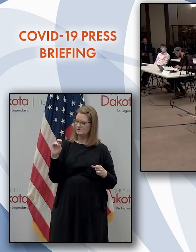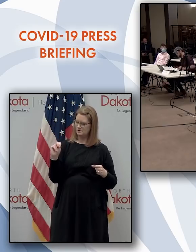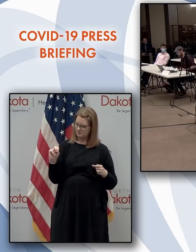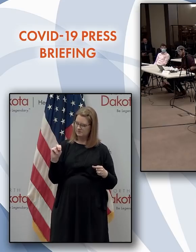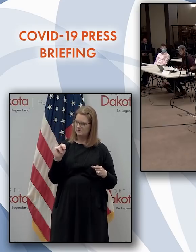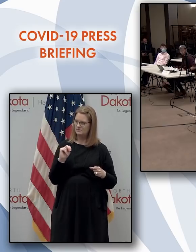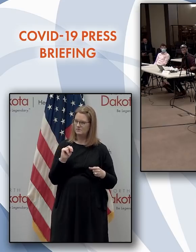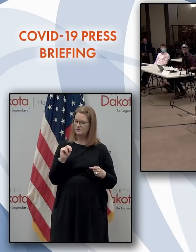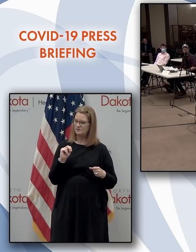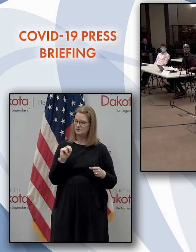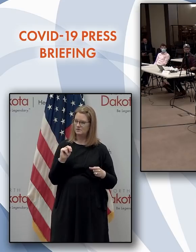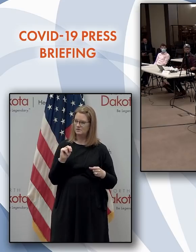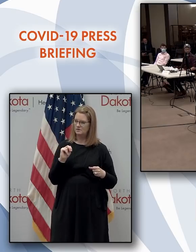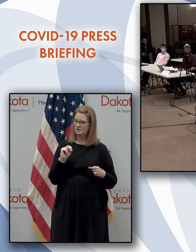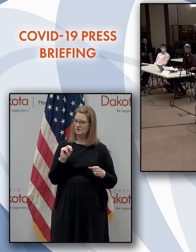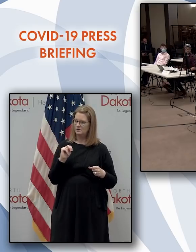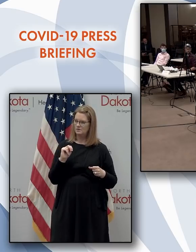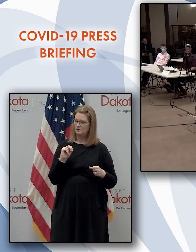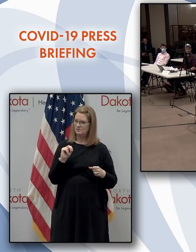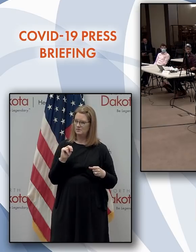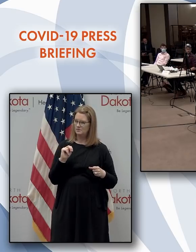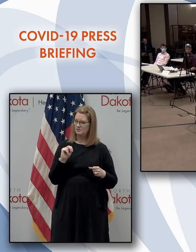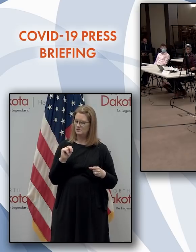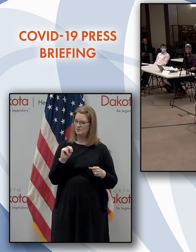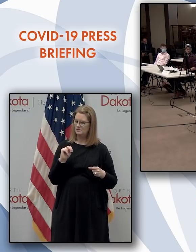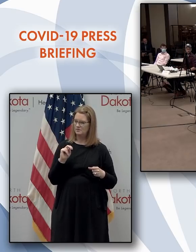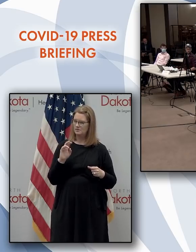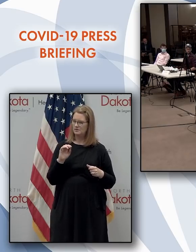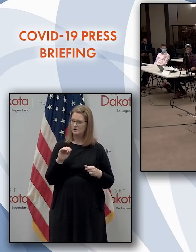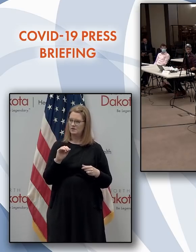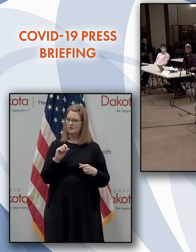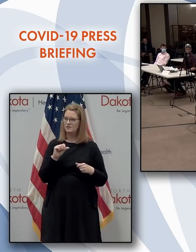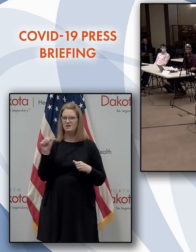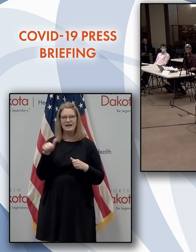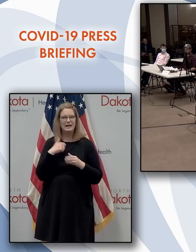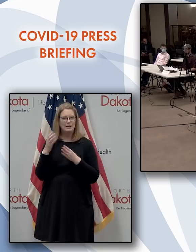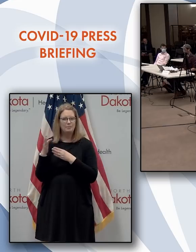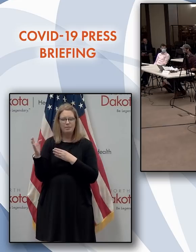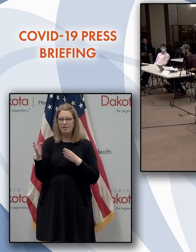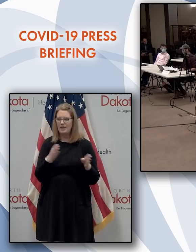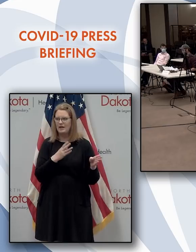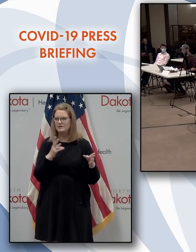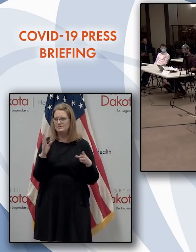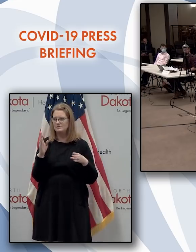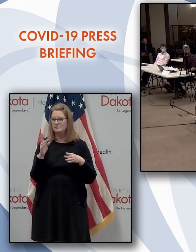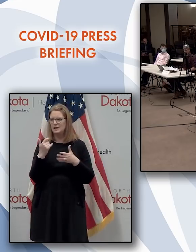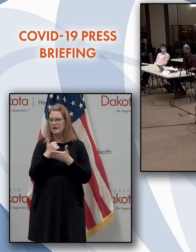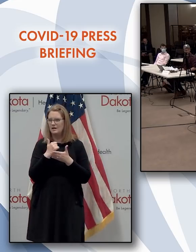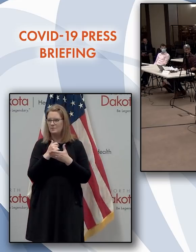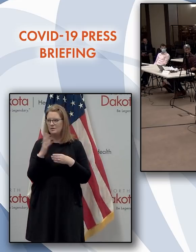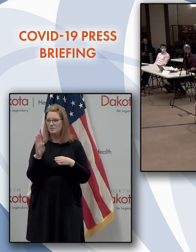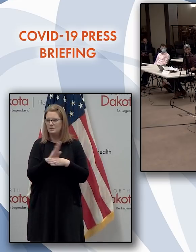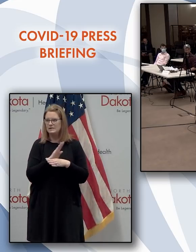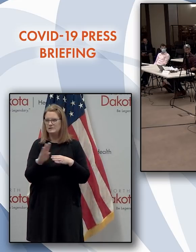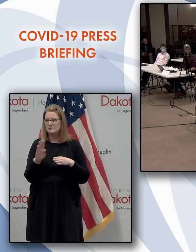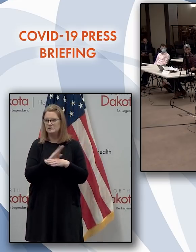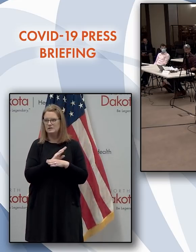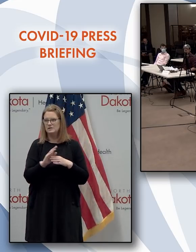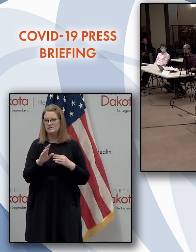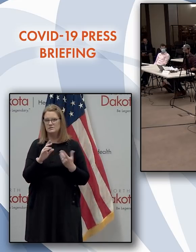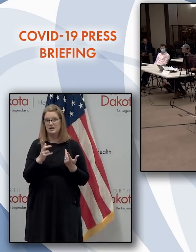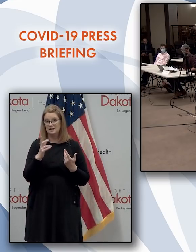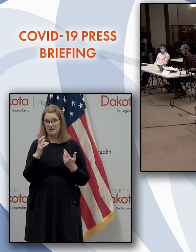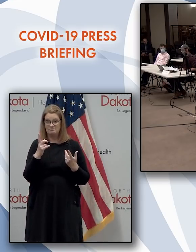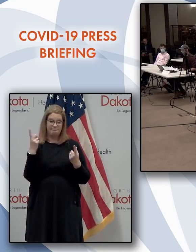any contingency plans at the state level to help local businesses in the unlikely event that North Dakota has to shut down again in the